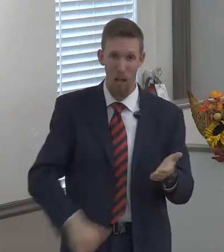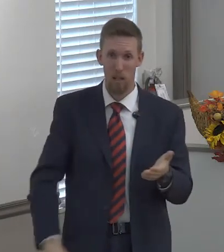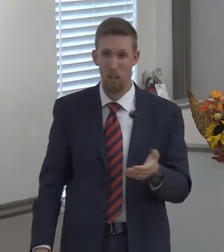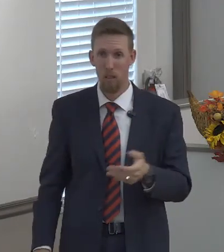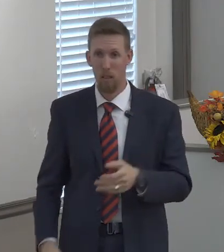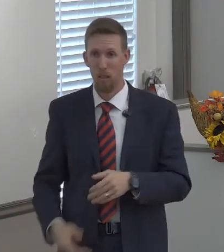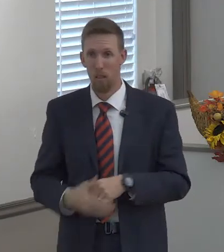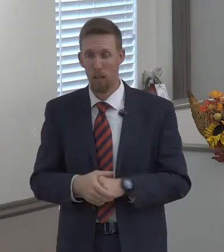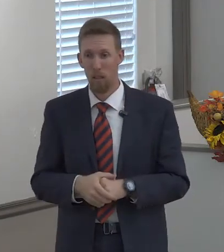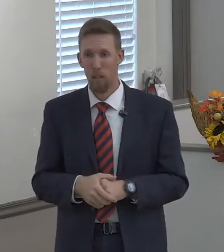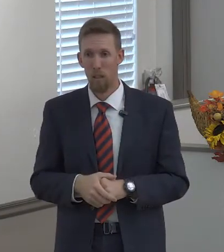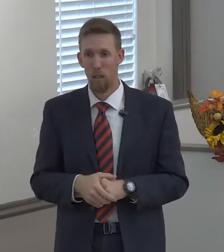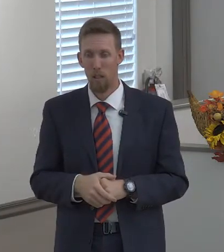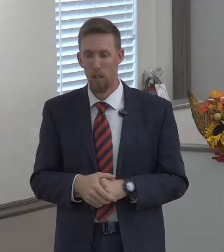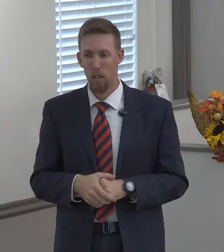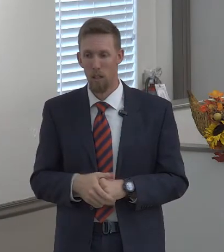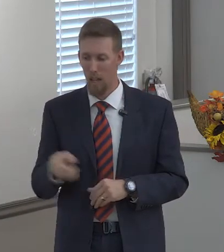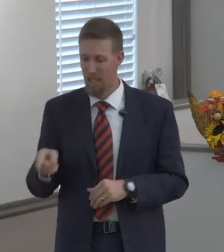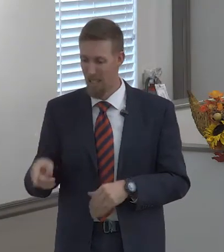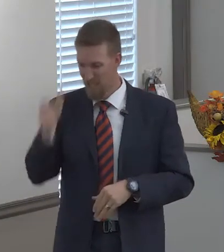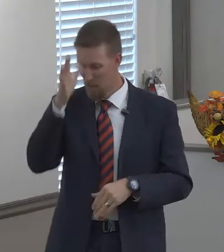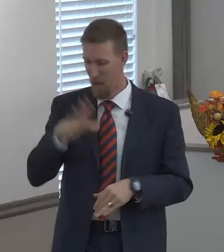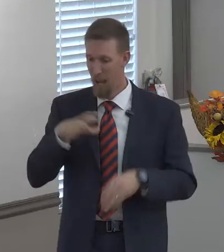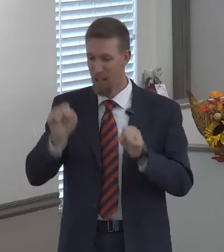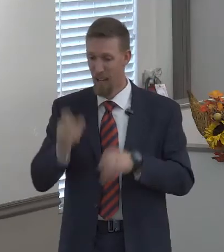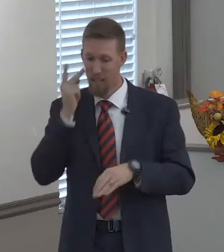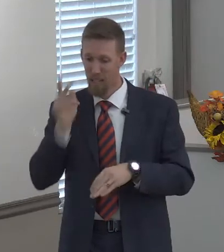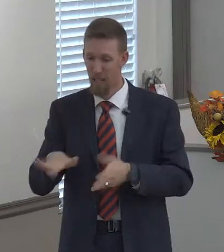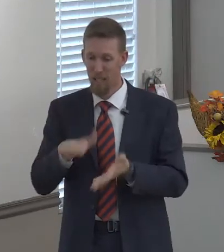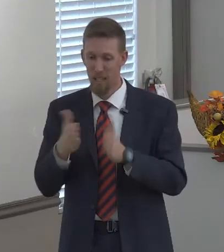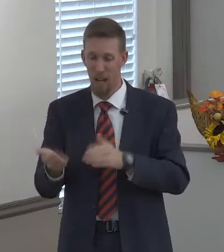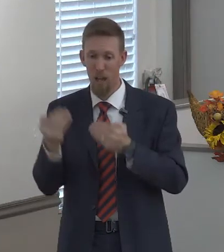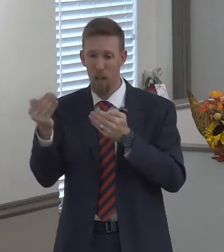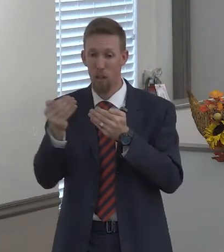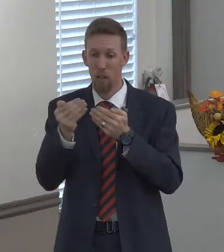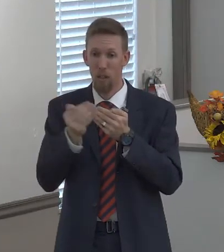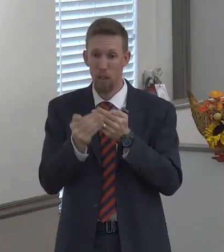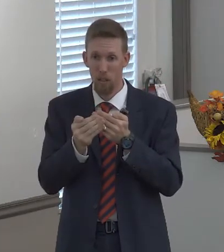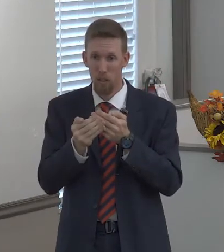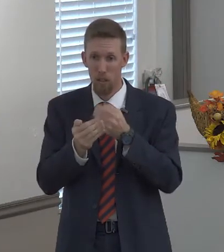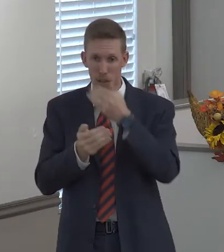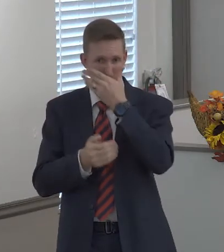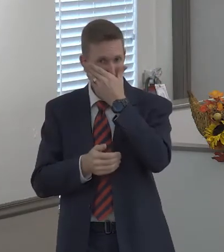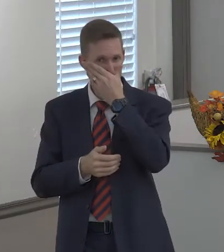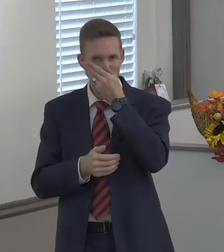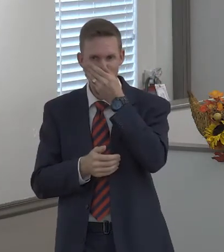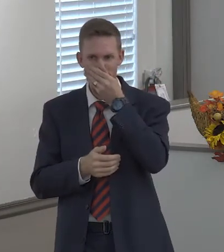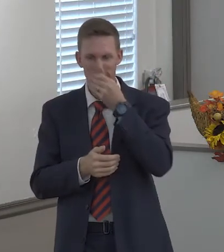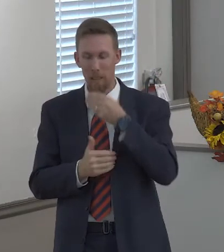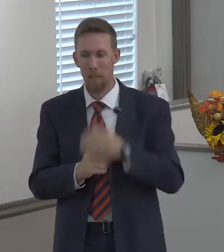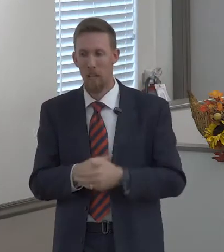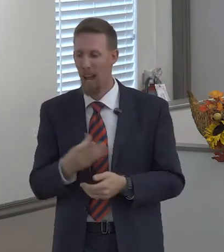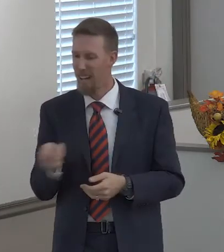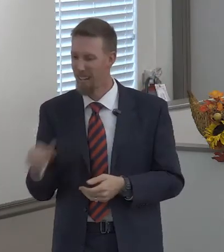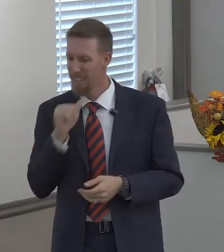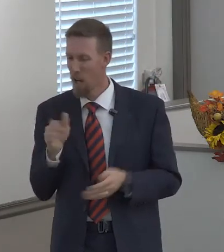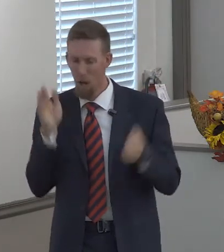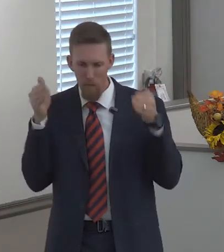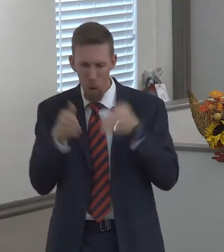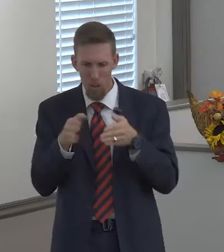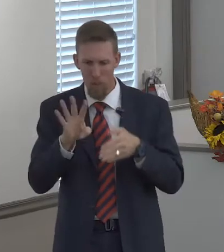And God blessed Pastor Dion for even acknowledging that. And before he went into surgery, he